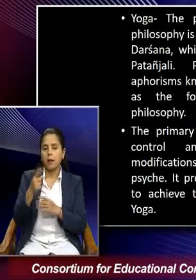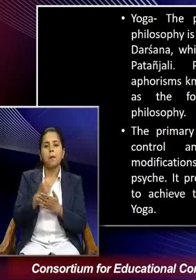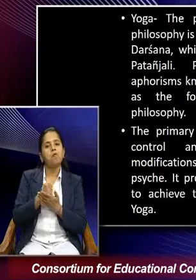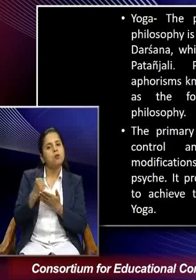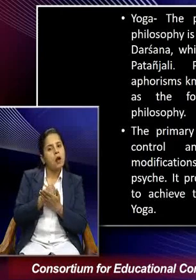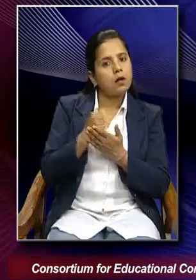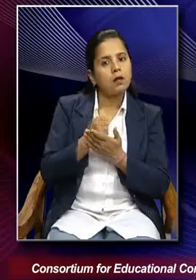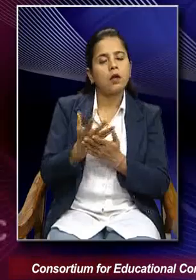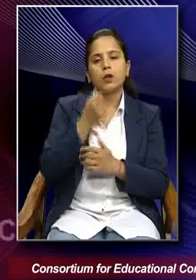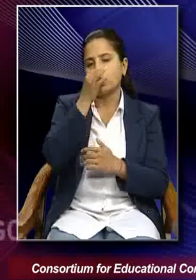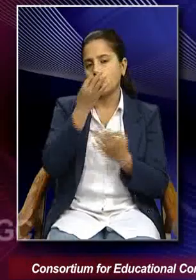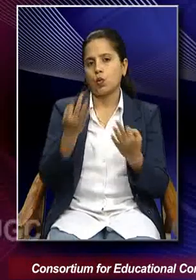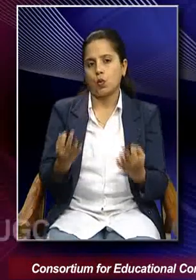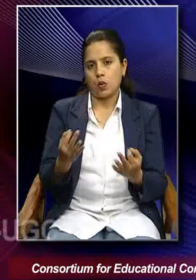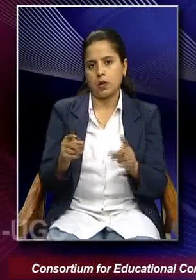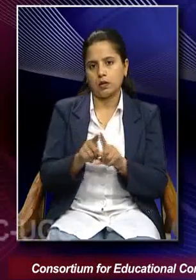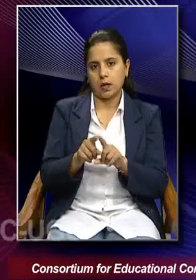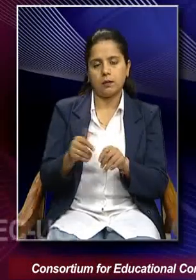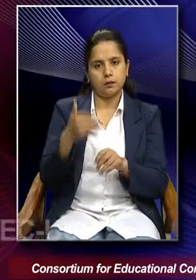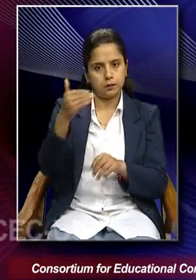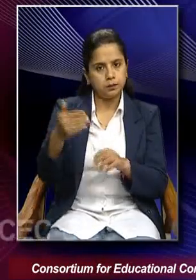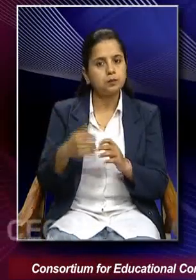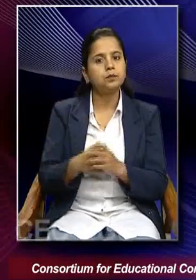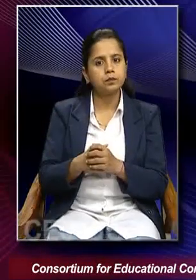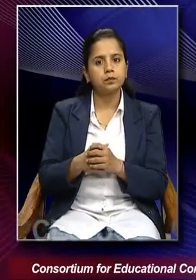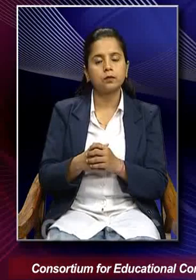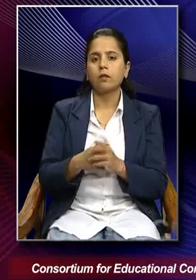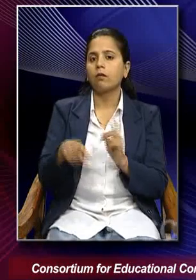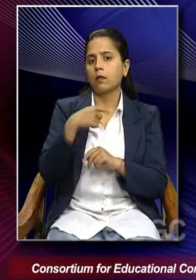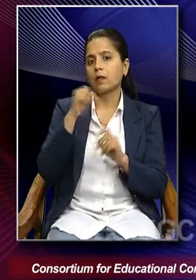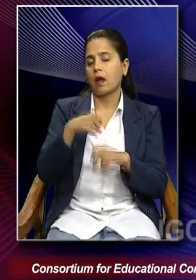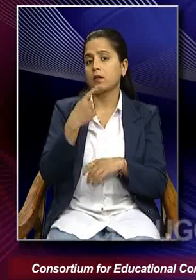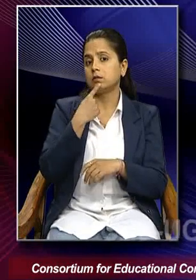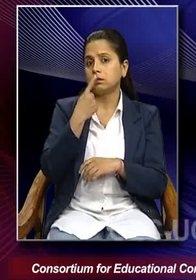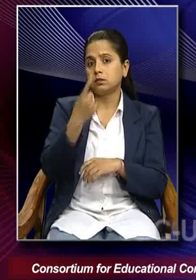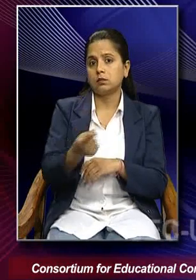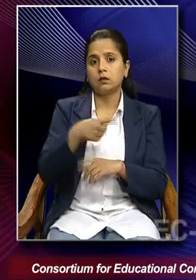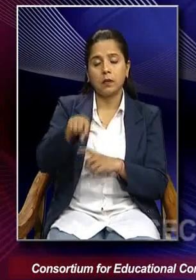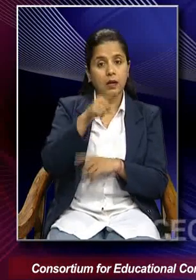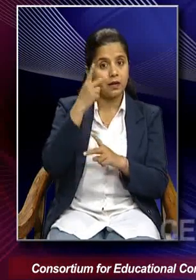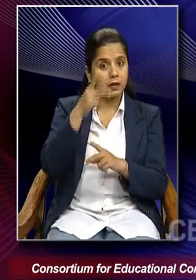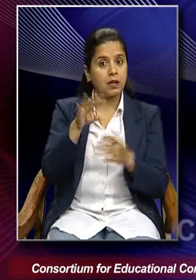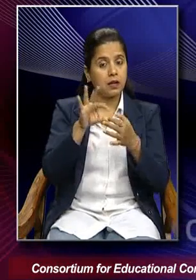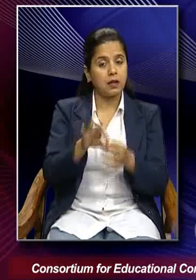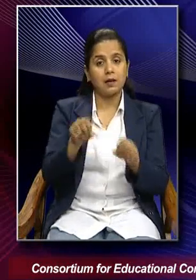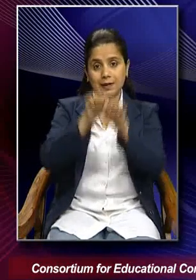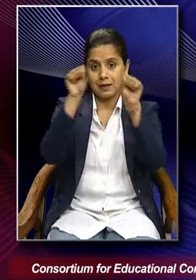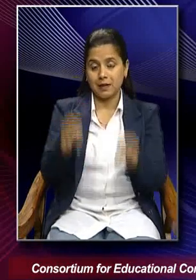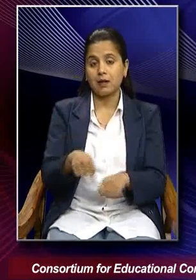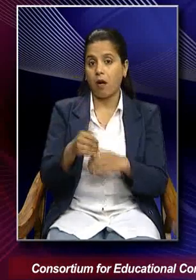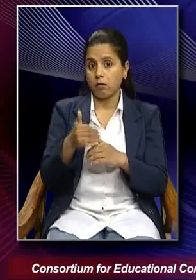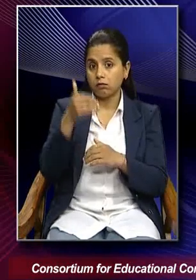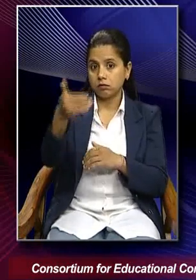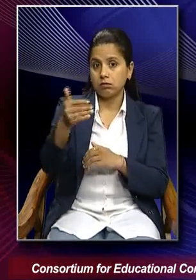of yoga. And we can say that through this systematic